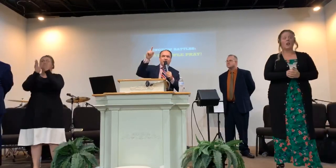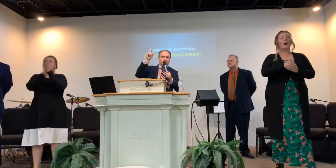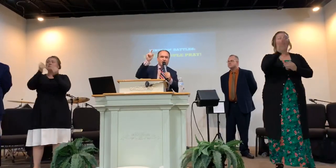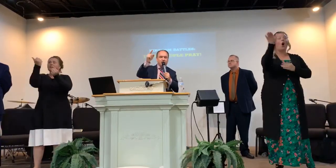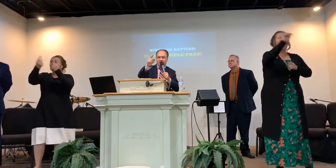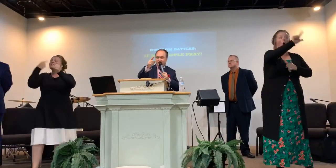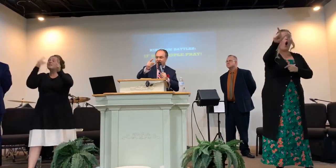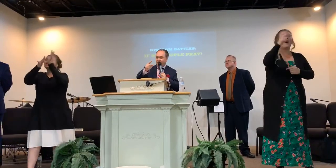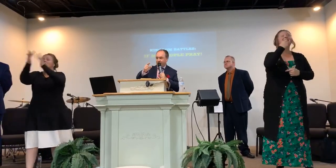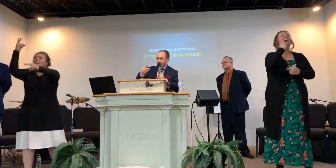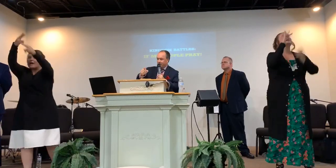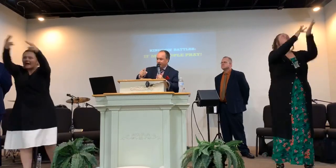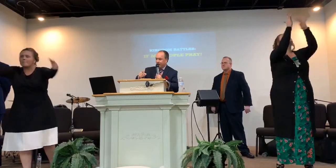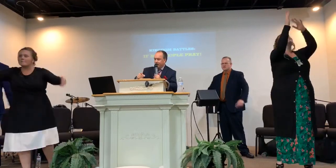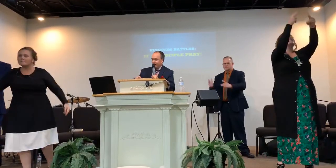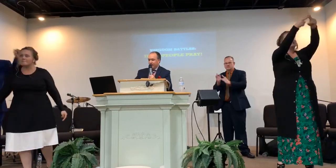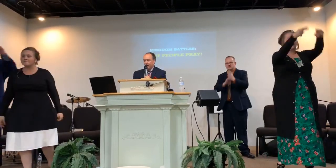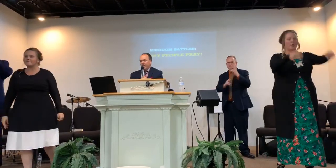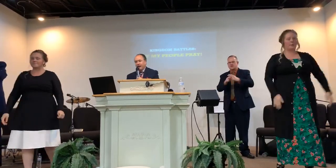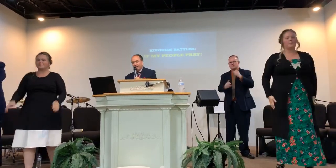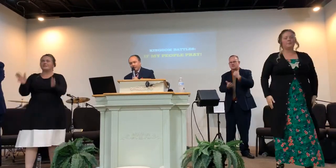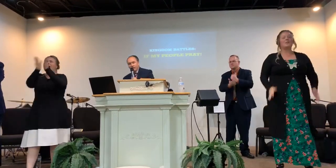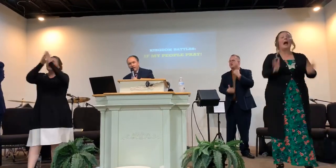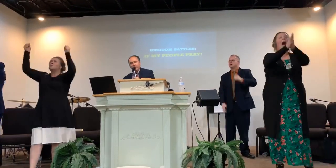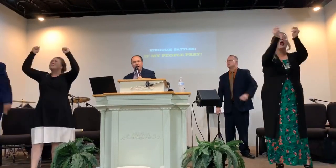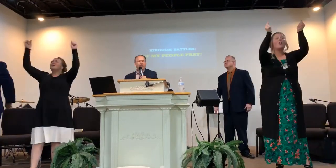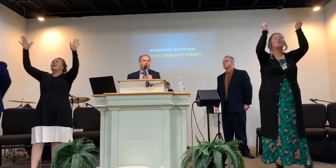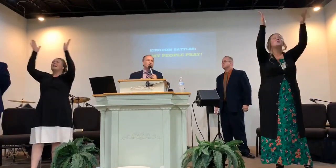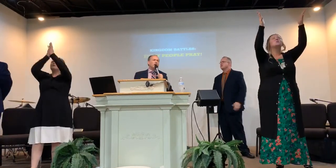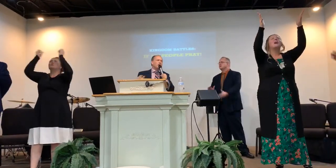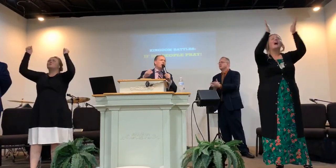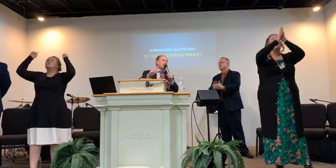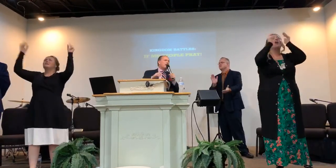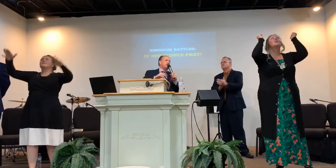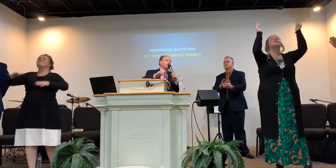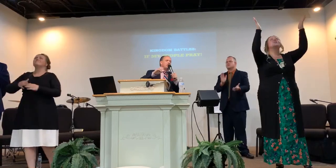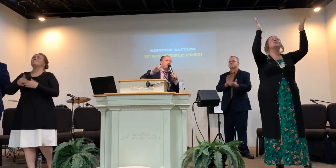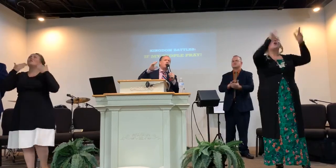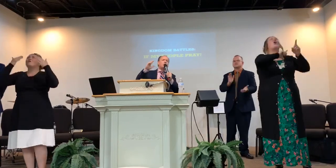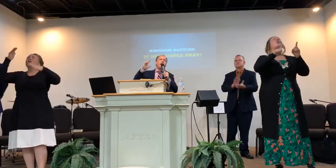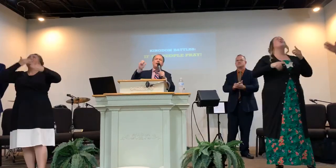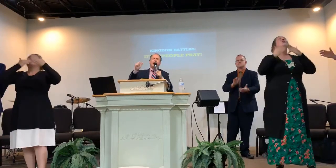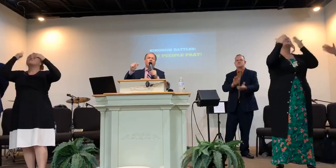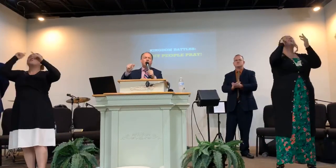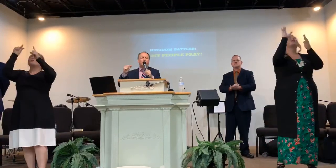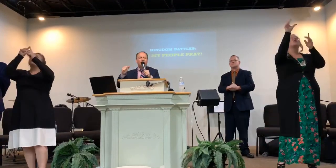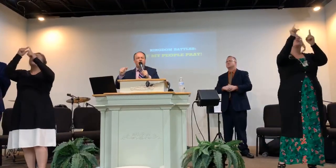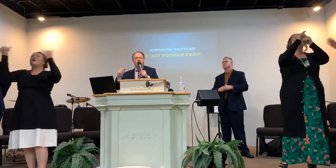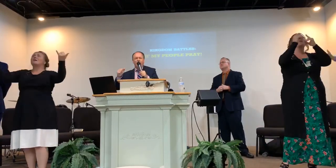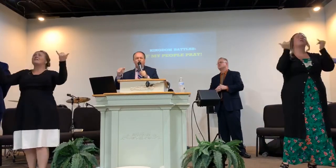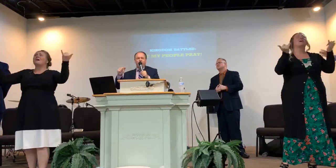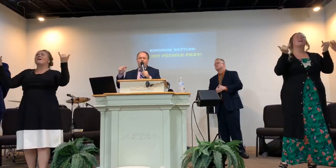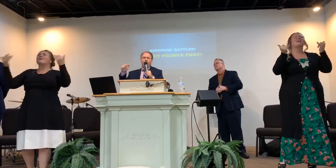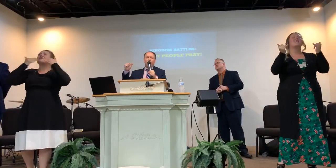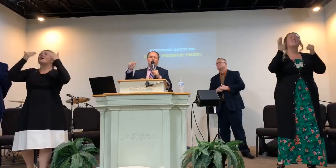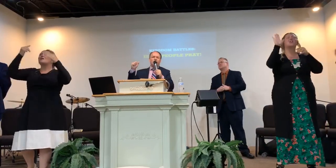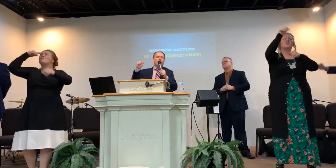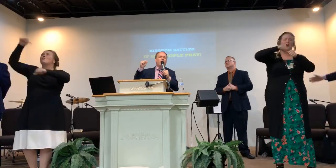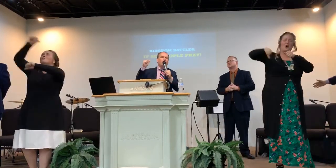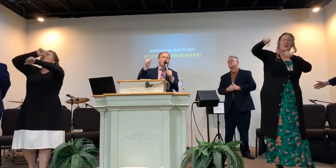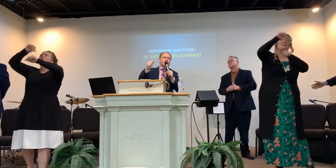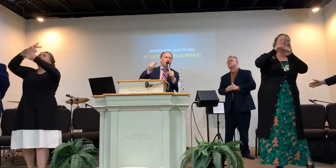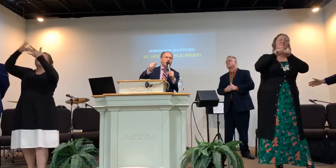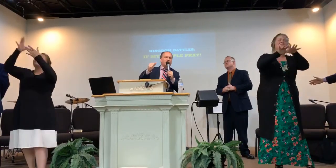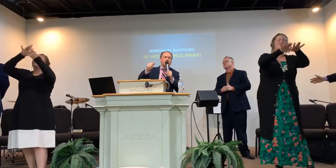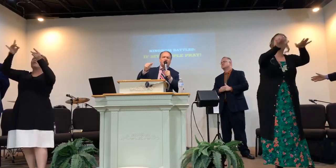Everybody say, in Jesus' name. In Jesus' name. Hallelujah, hallelujah. Lord, thank you for your word right now. Thank you for the anointing